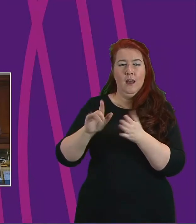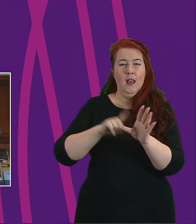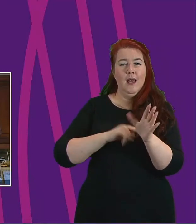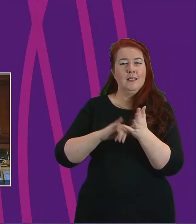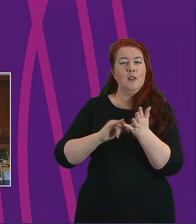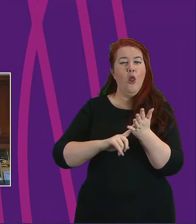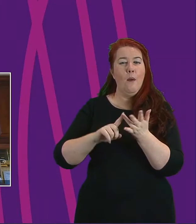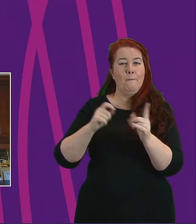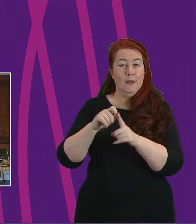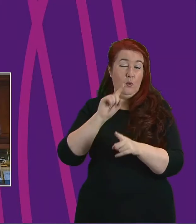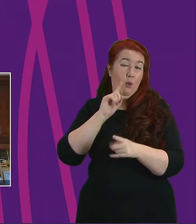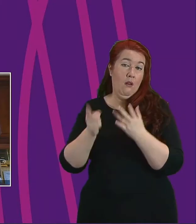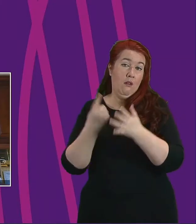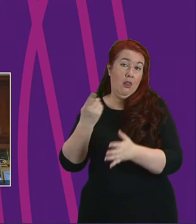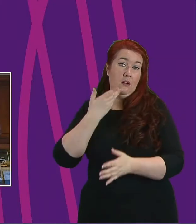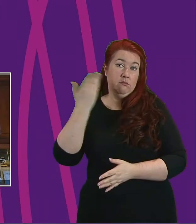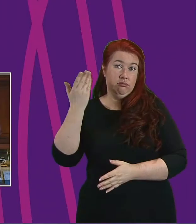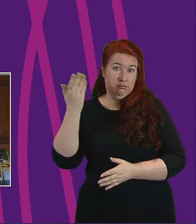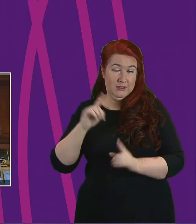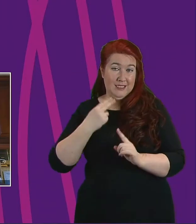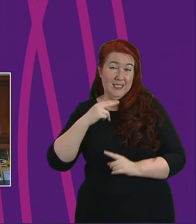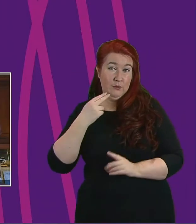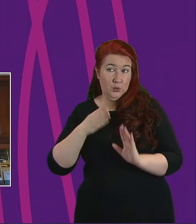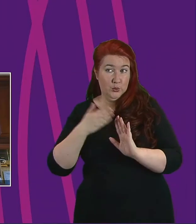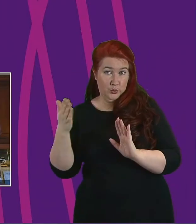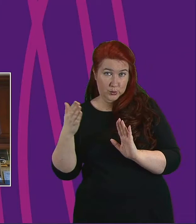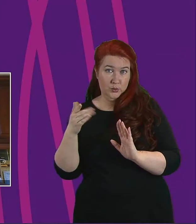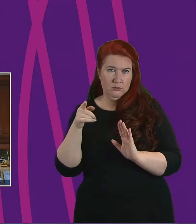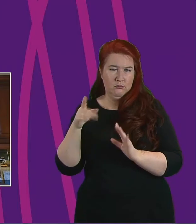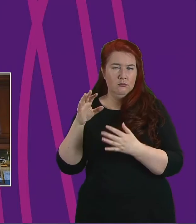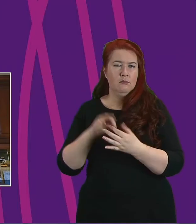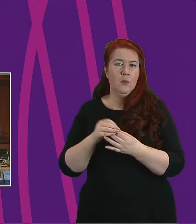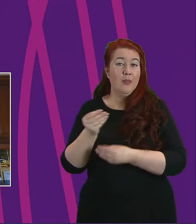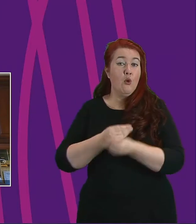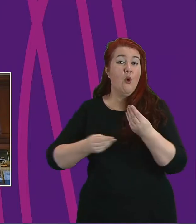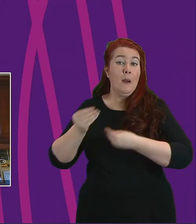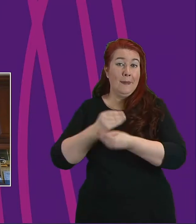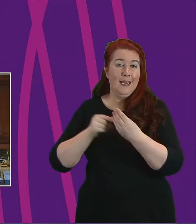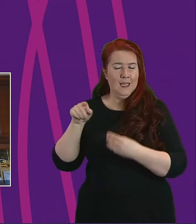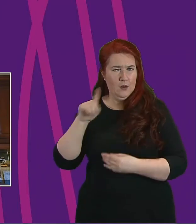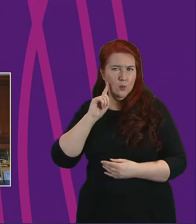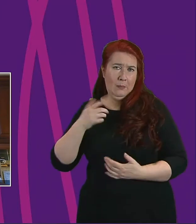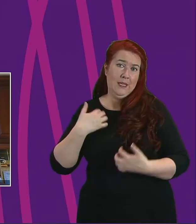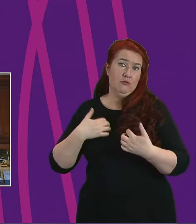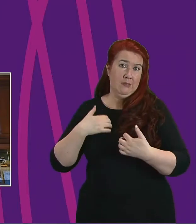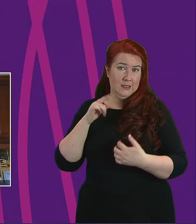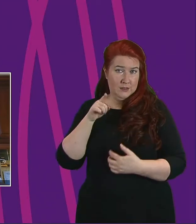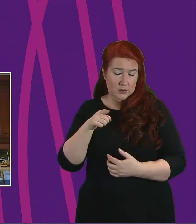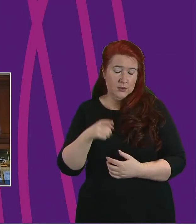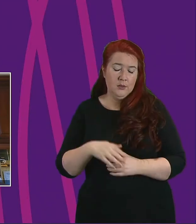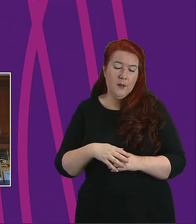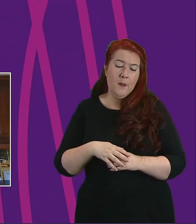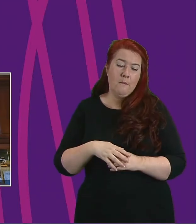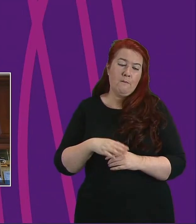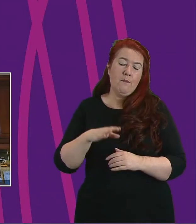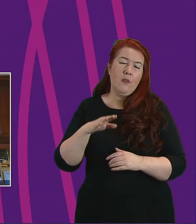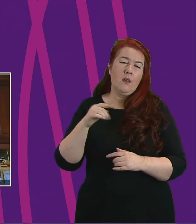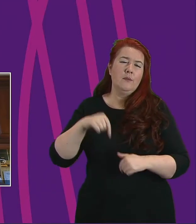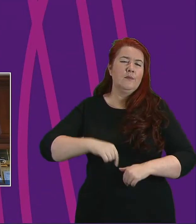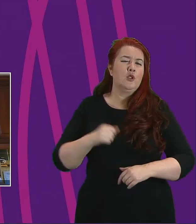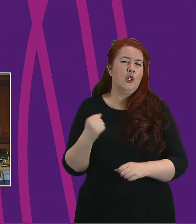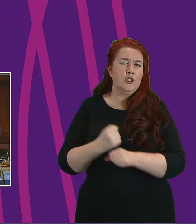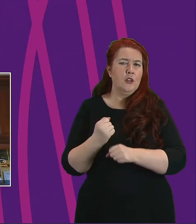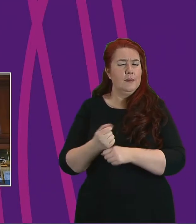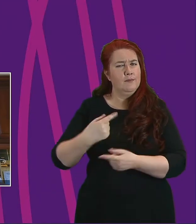this afternoon. I expect that may be of interest to the member. But we certainly in the Scottish Government realise